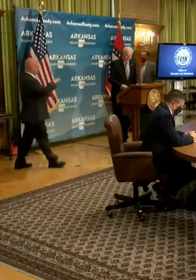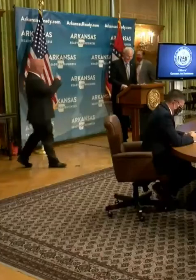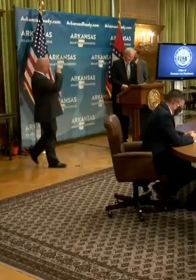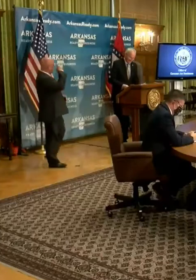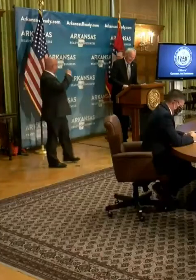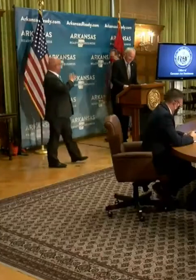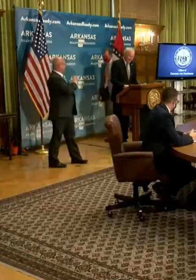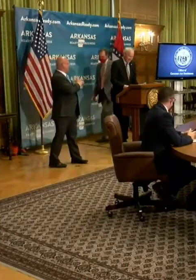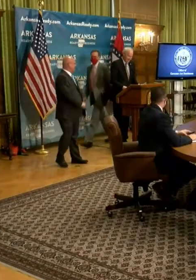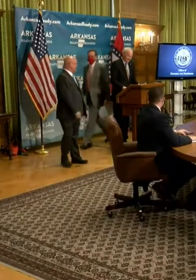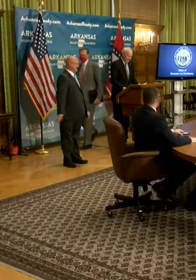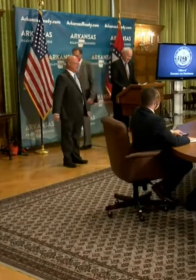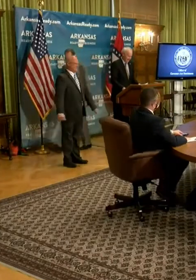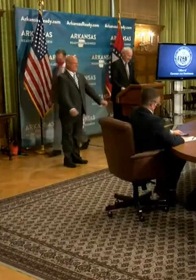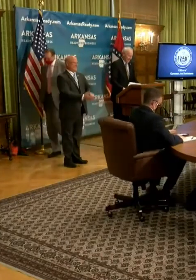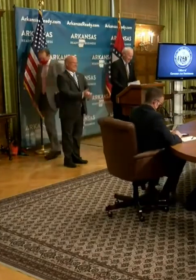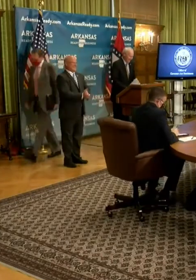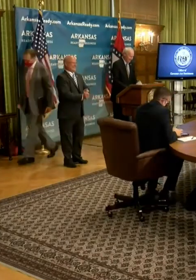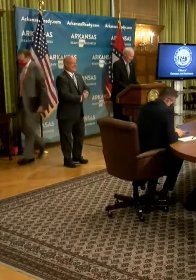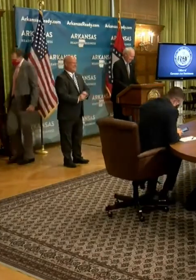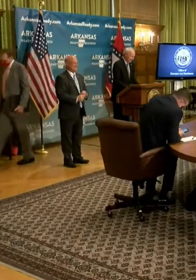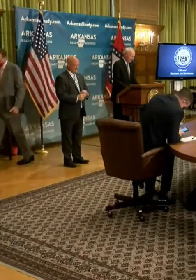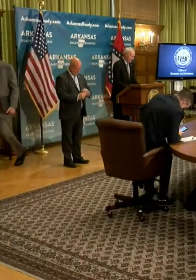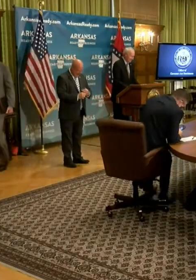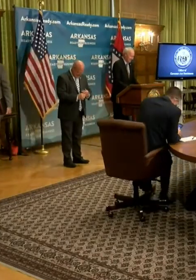governor is live.